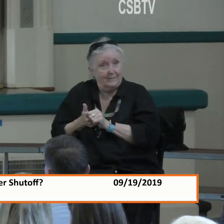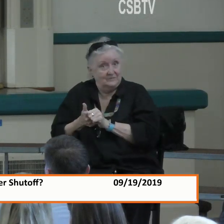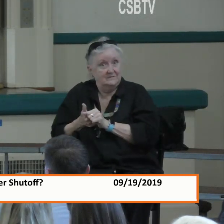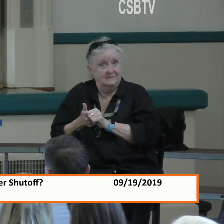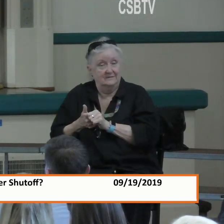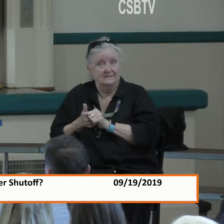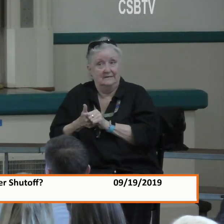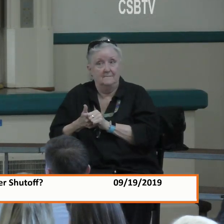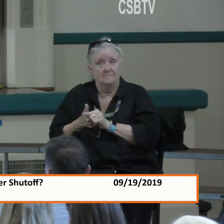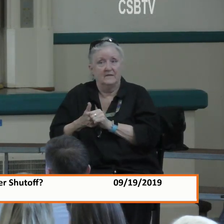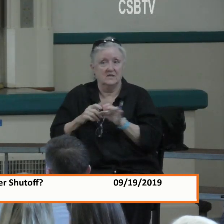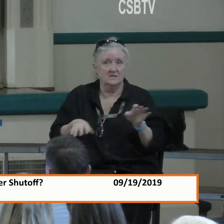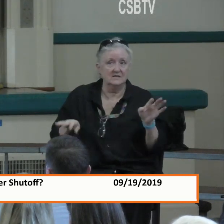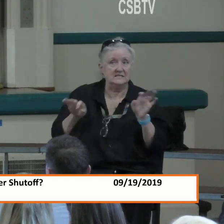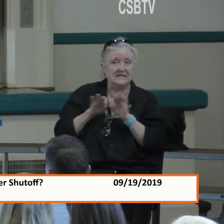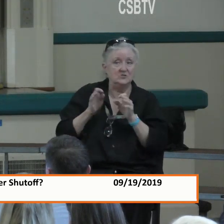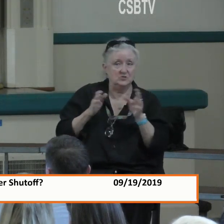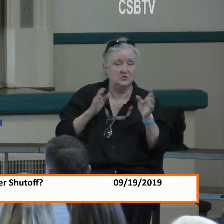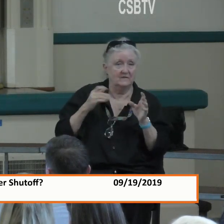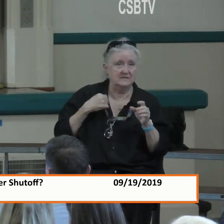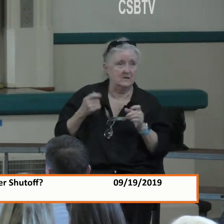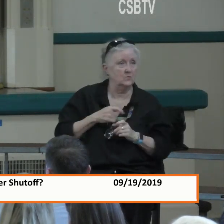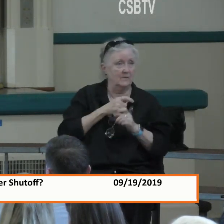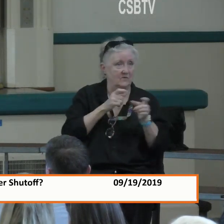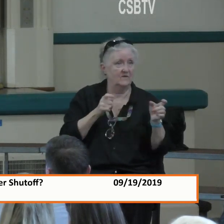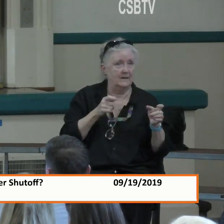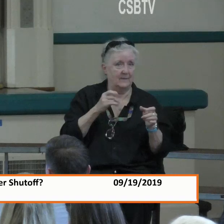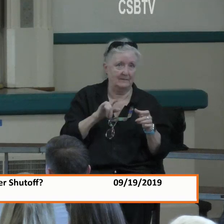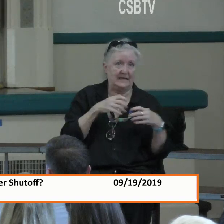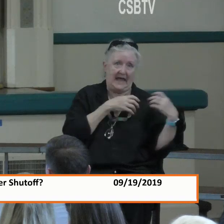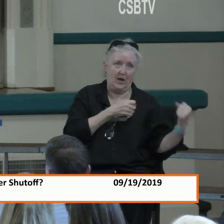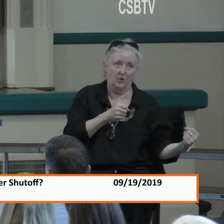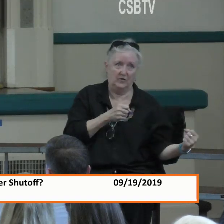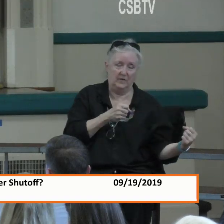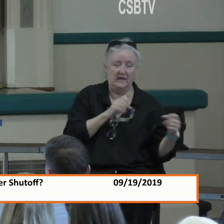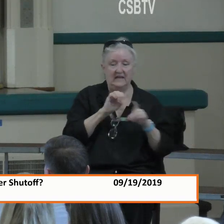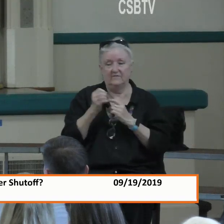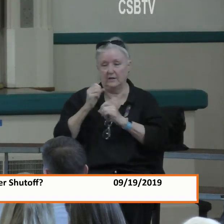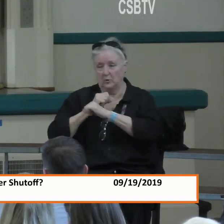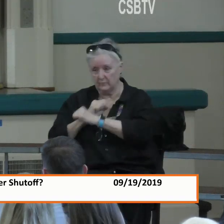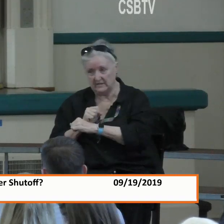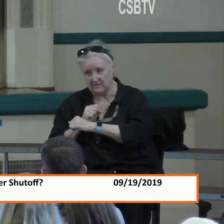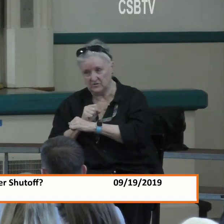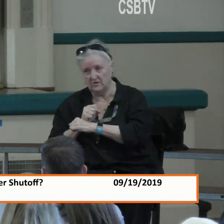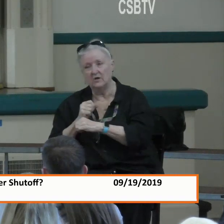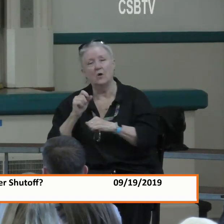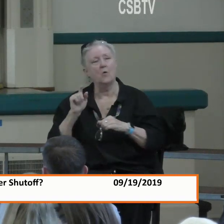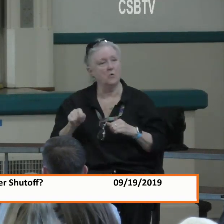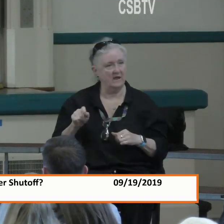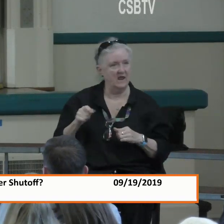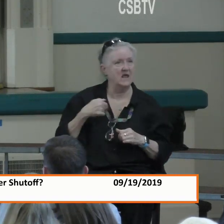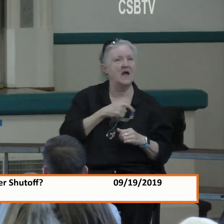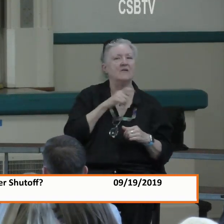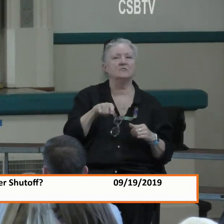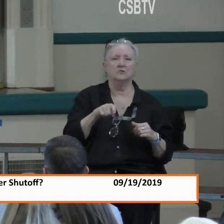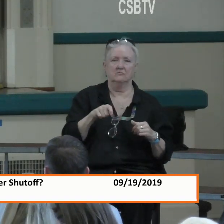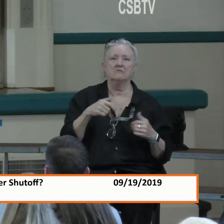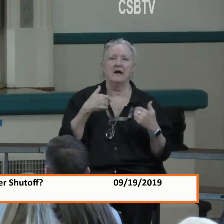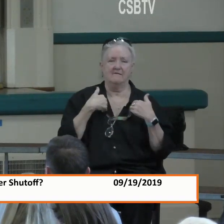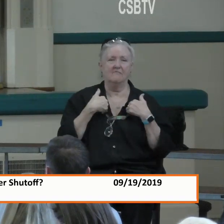the essential service that we provide, public health, environmental protection, we have to